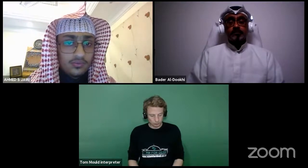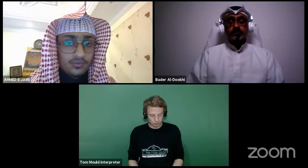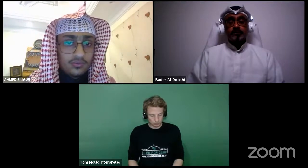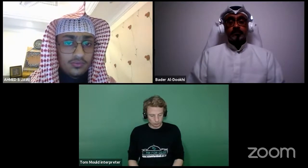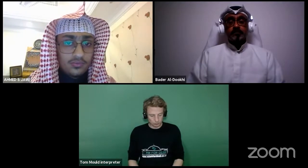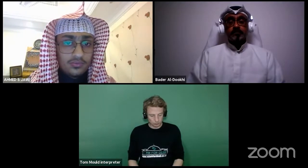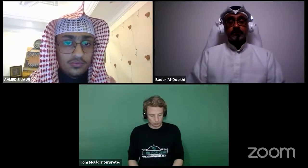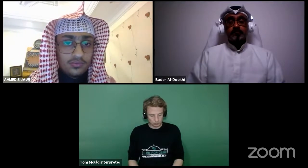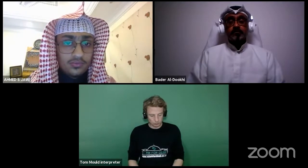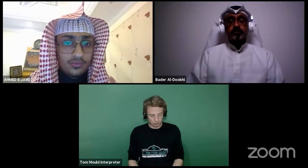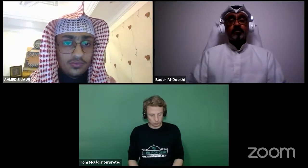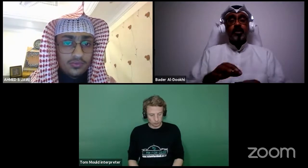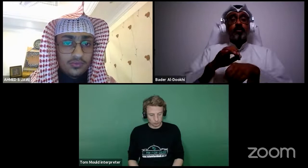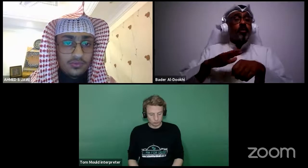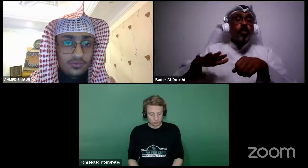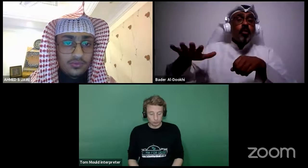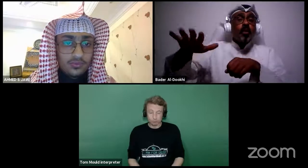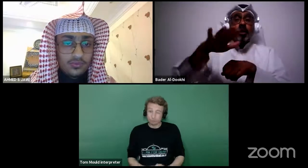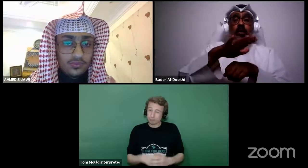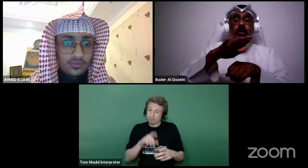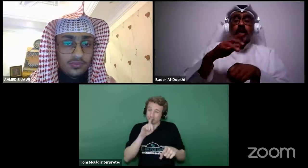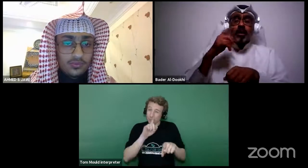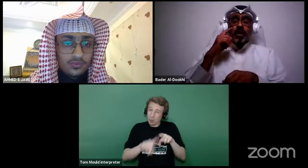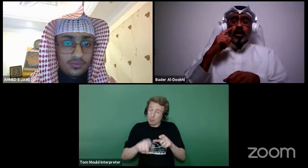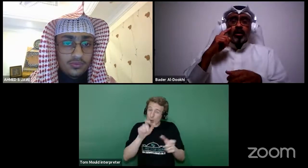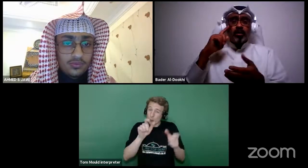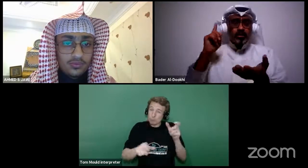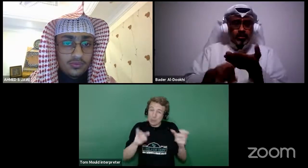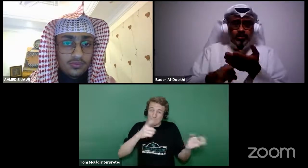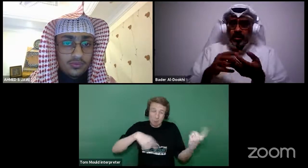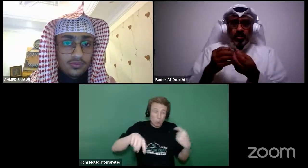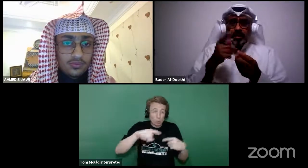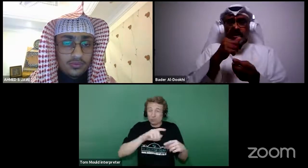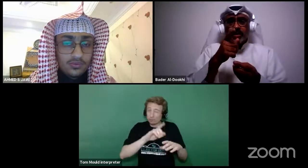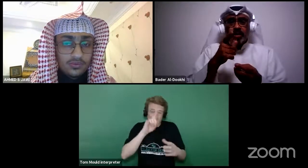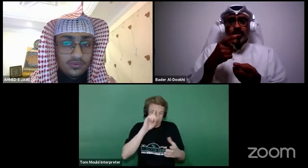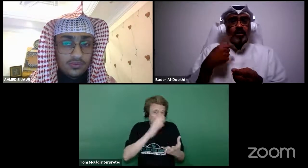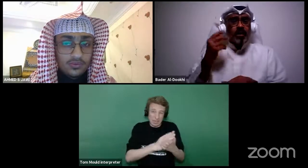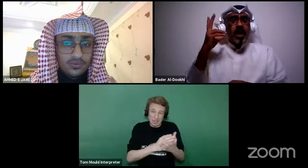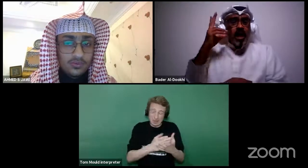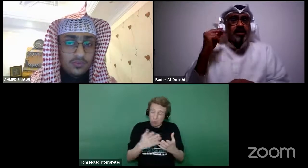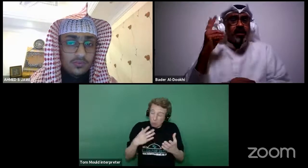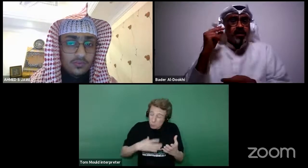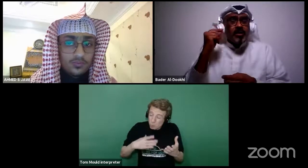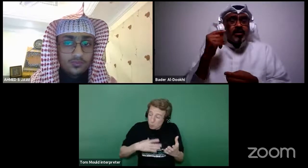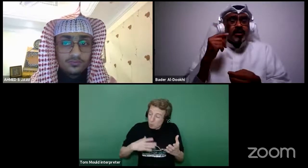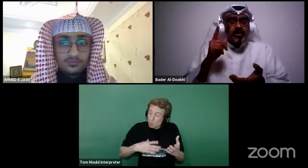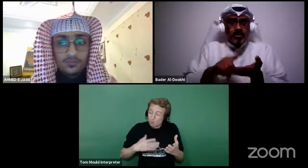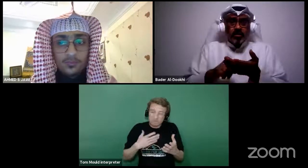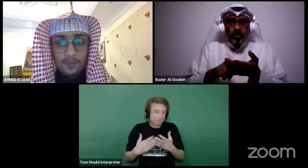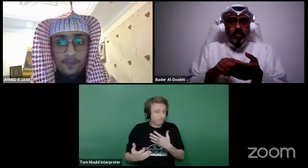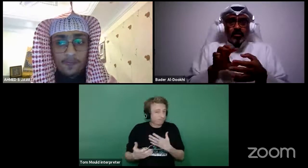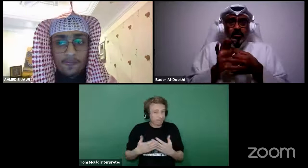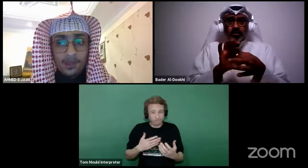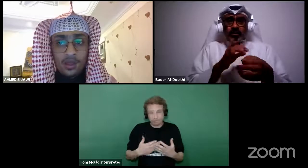And most of mankind will not believe, even if you desire it eagerly.